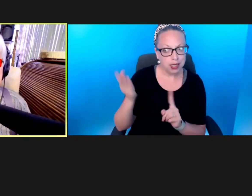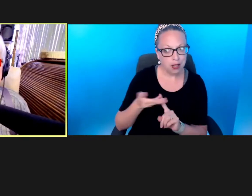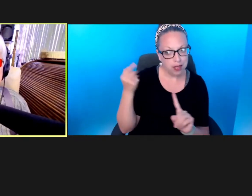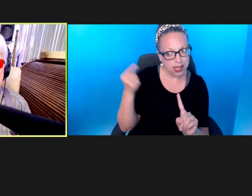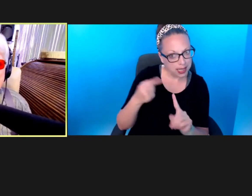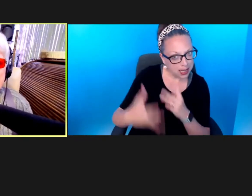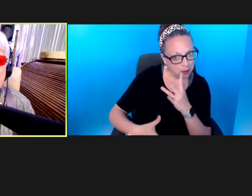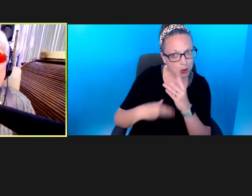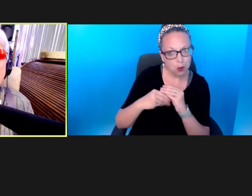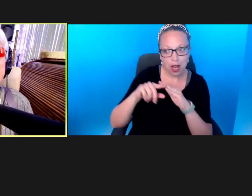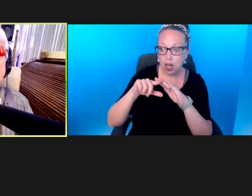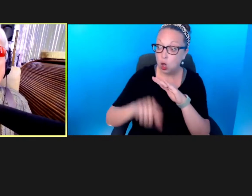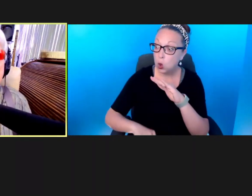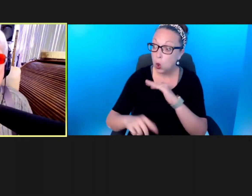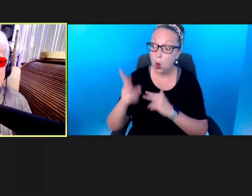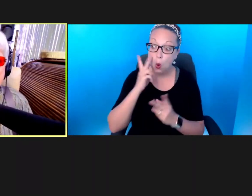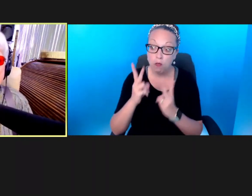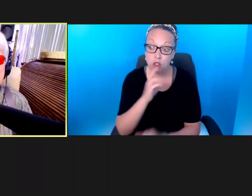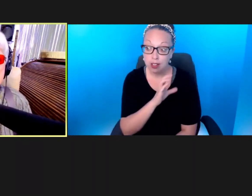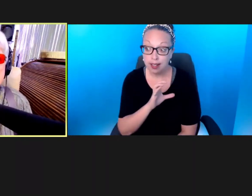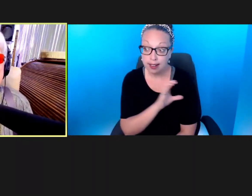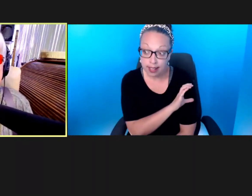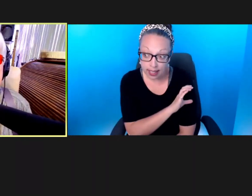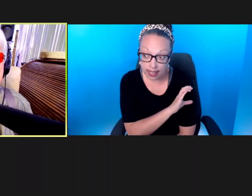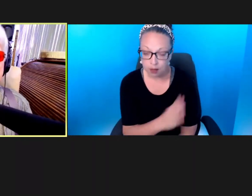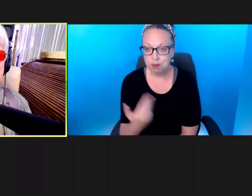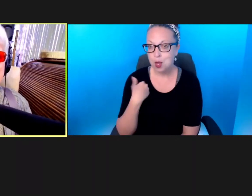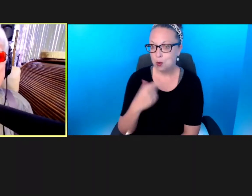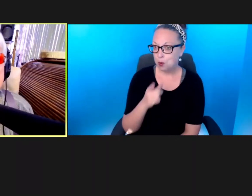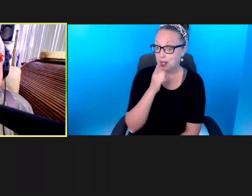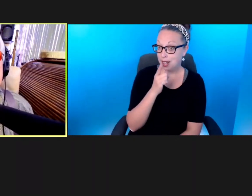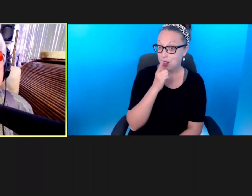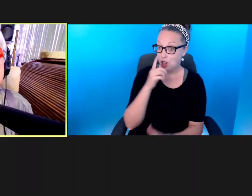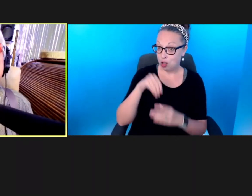in a low vision clinic, and we had lunch served in his